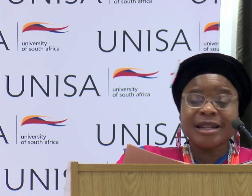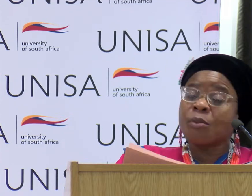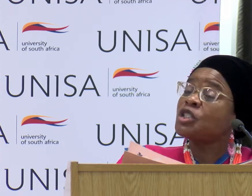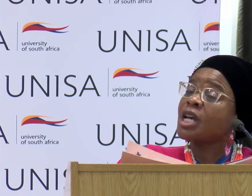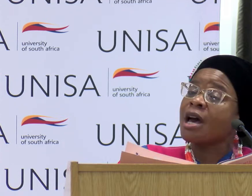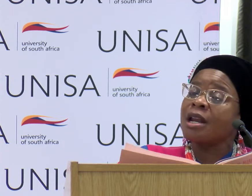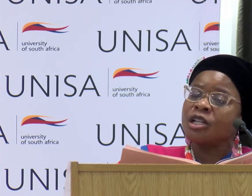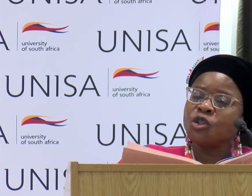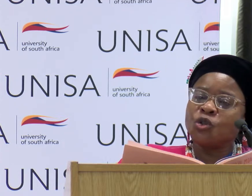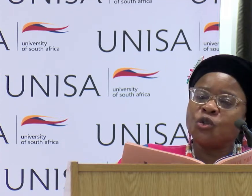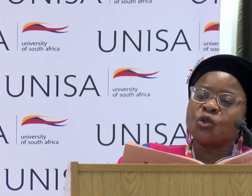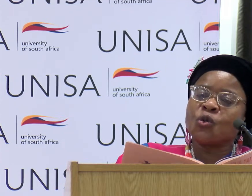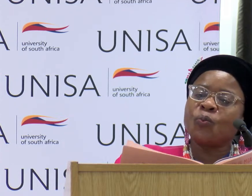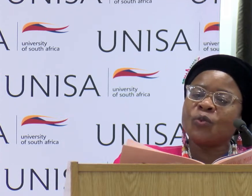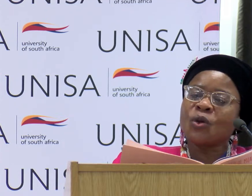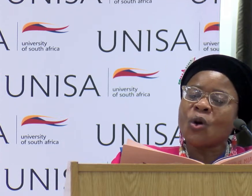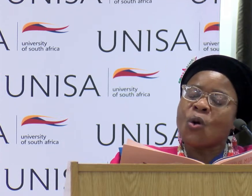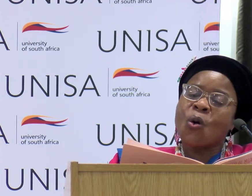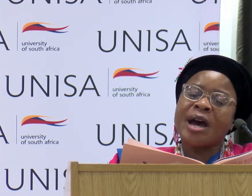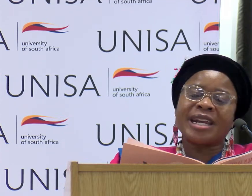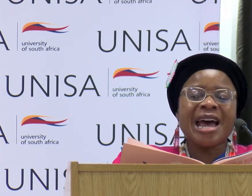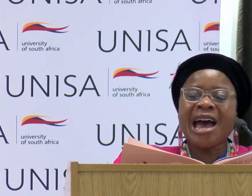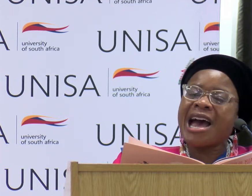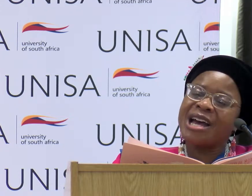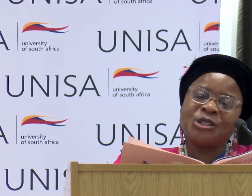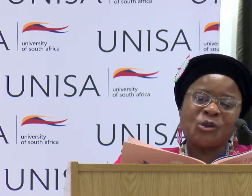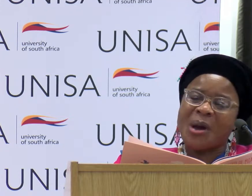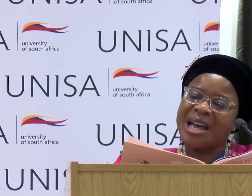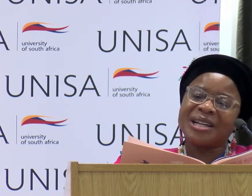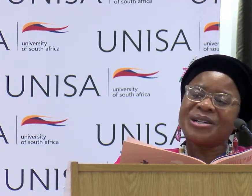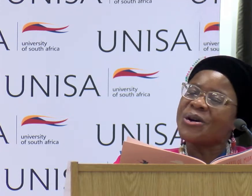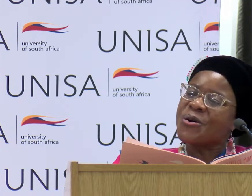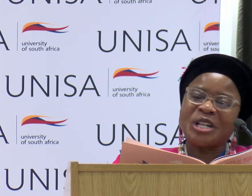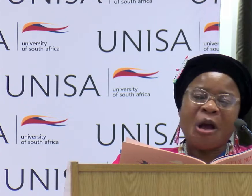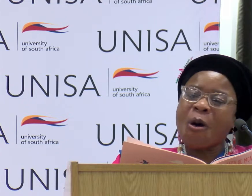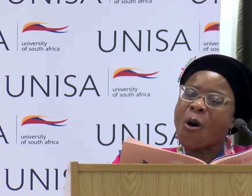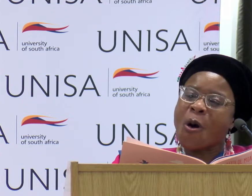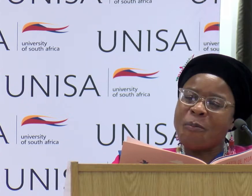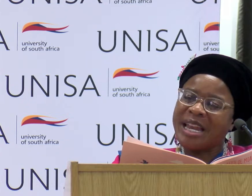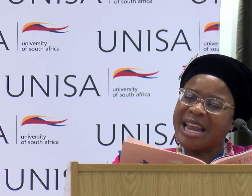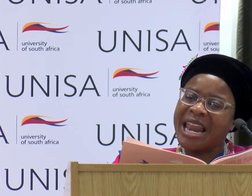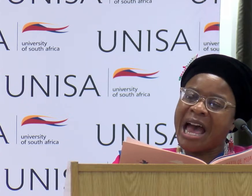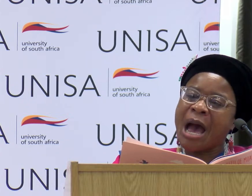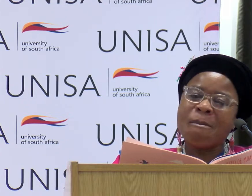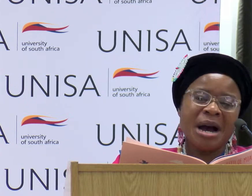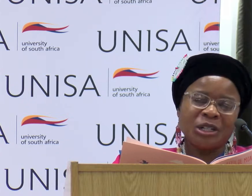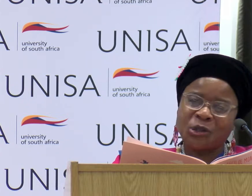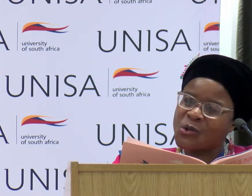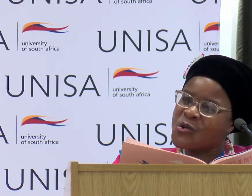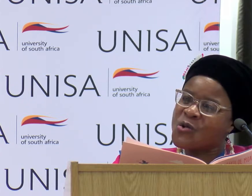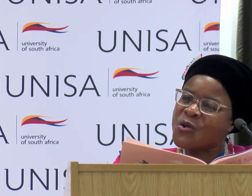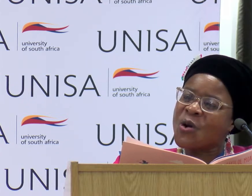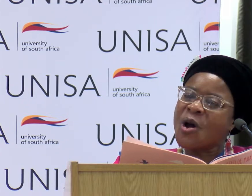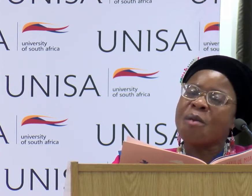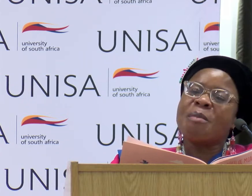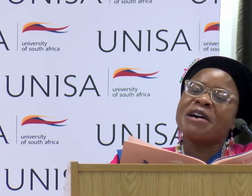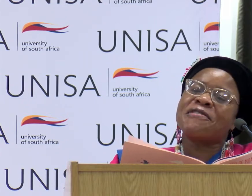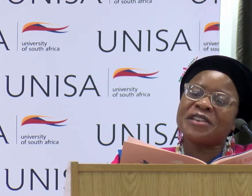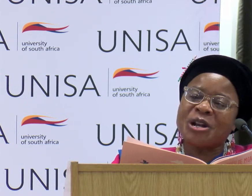a hlabotša lentšu. Wa ratwa, o o tla opelela